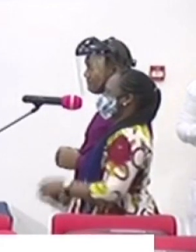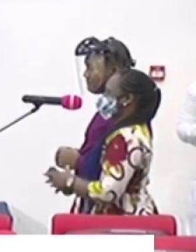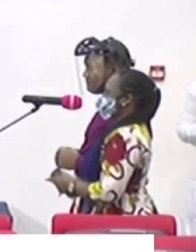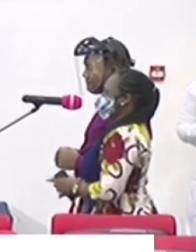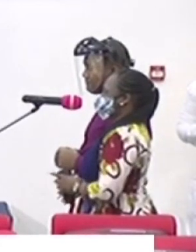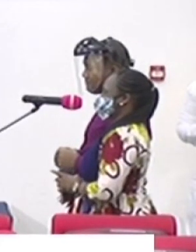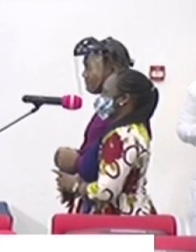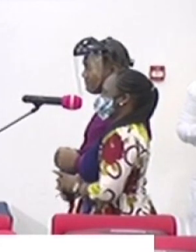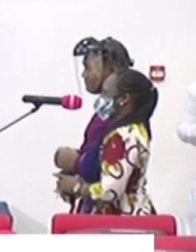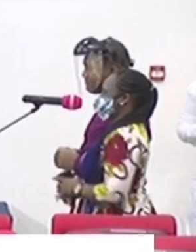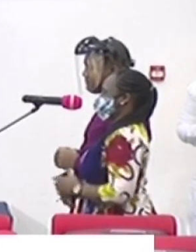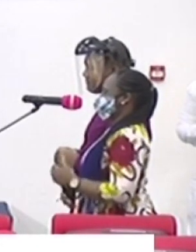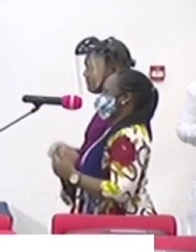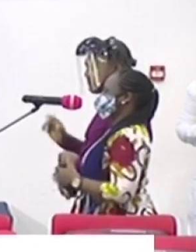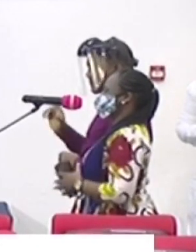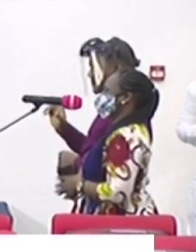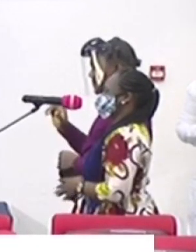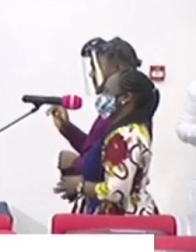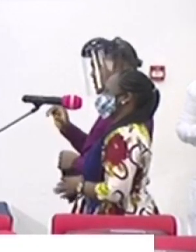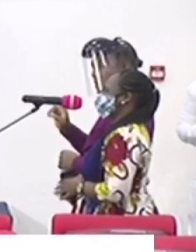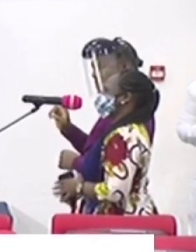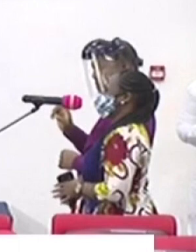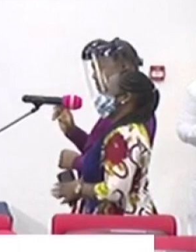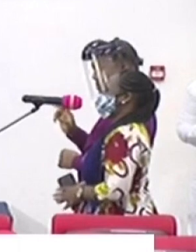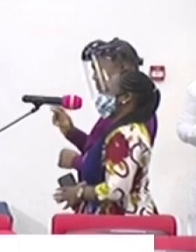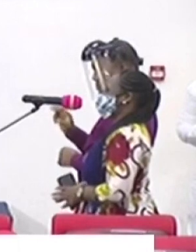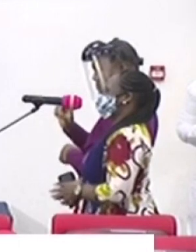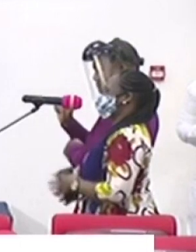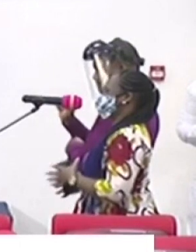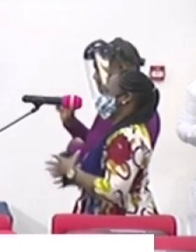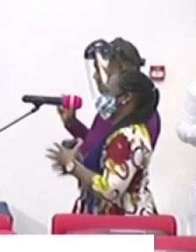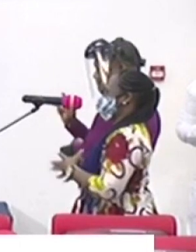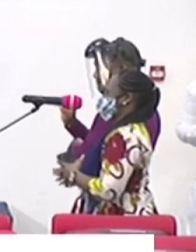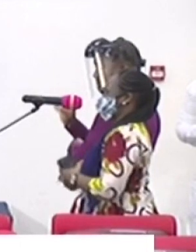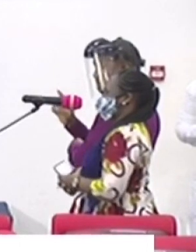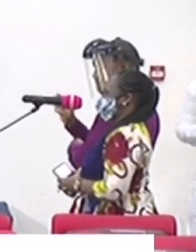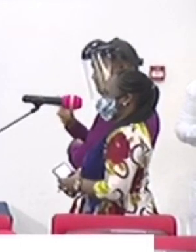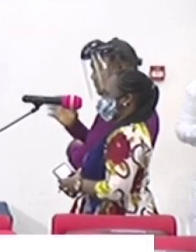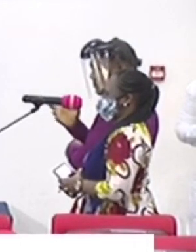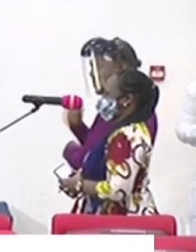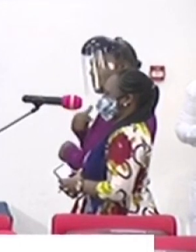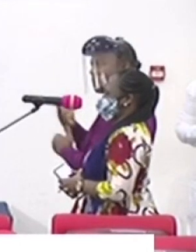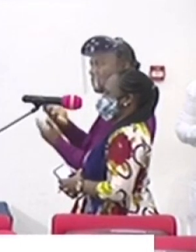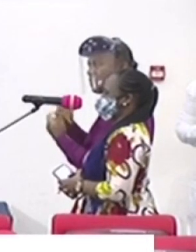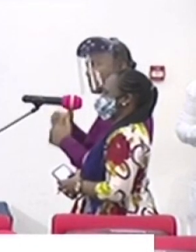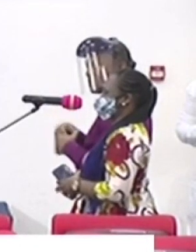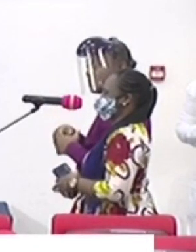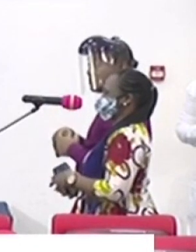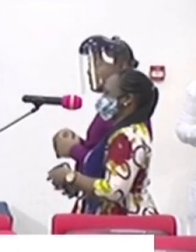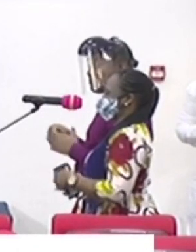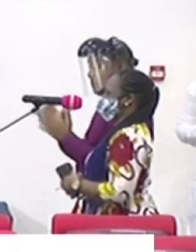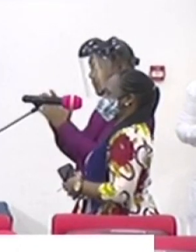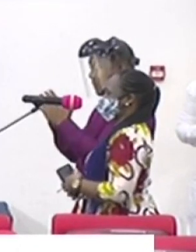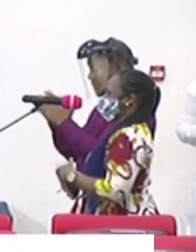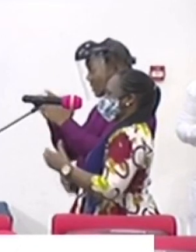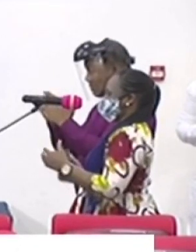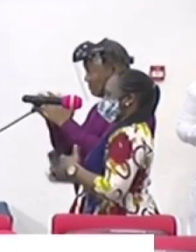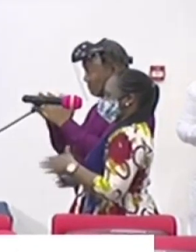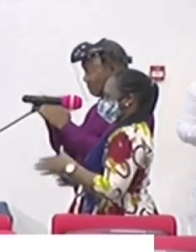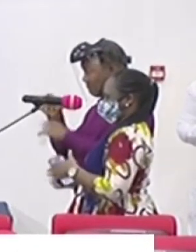Dr. Sarkodie, please, we want to find out what has been the challenge with the website. Yesterday we had a situation